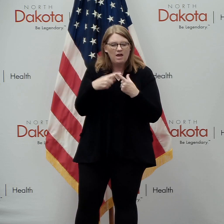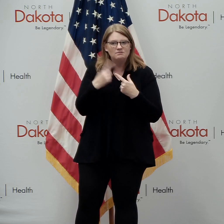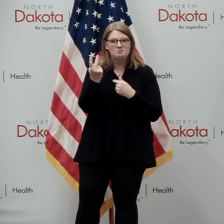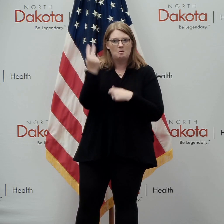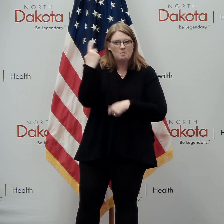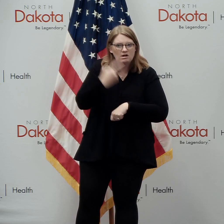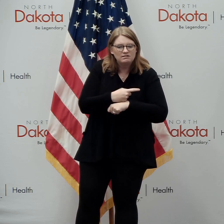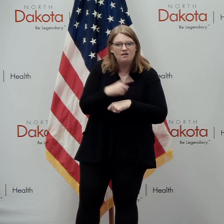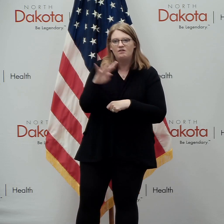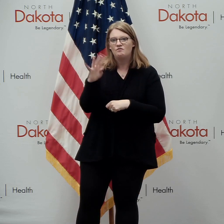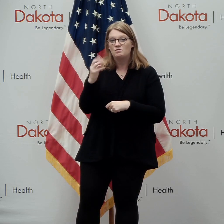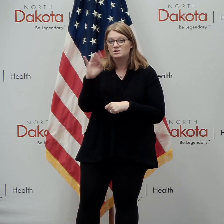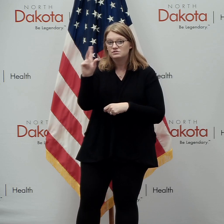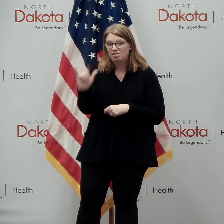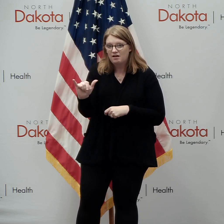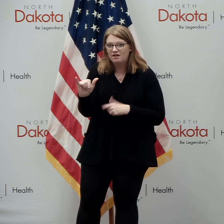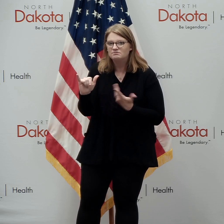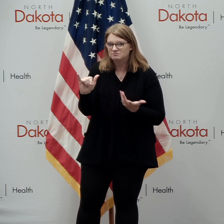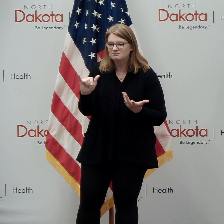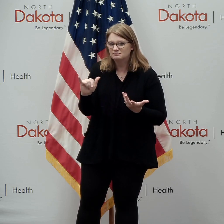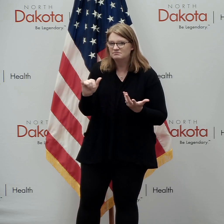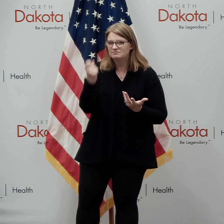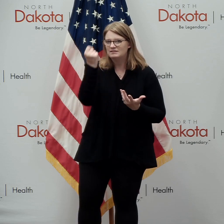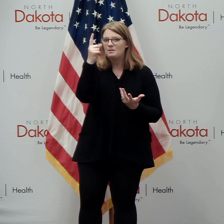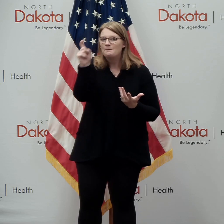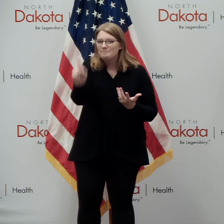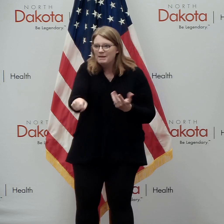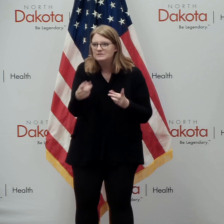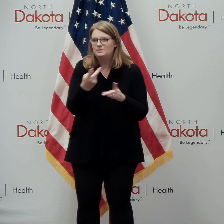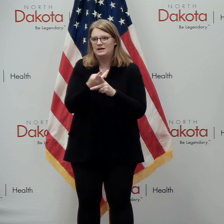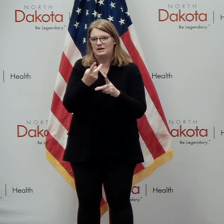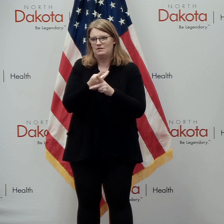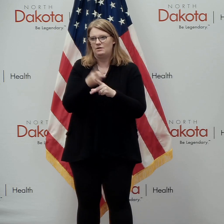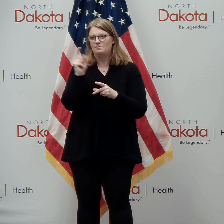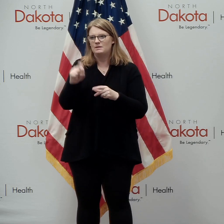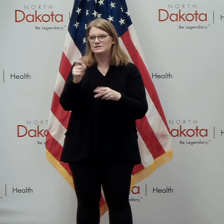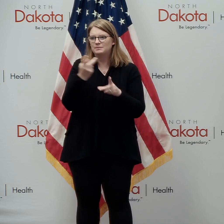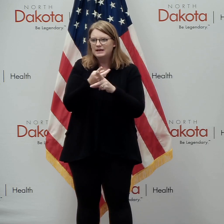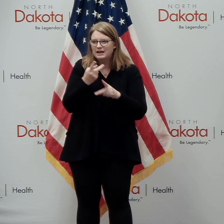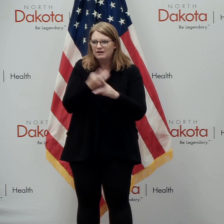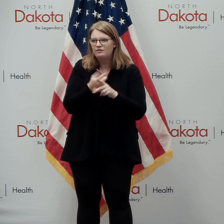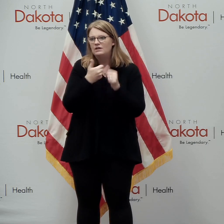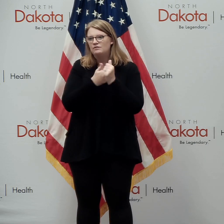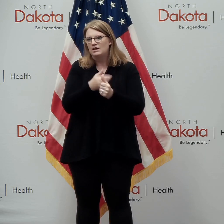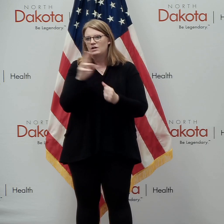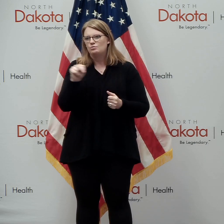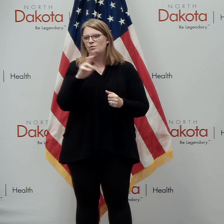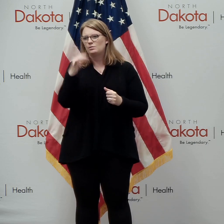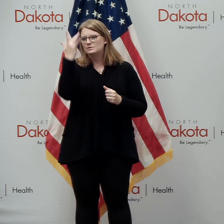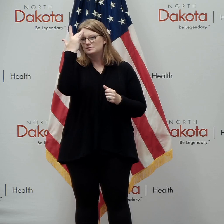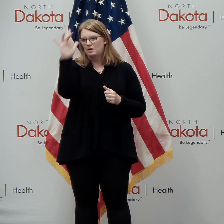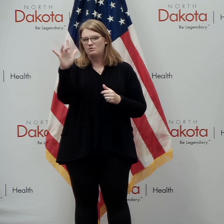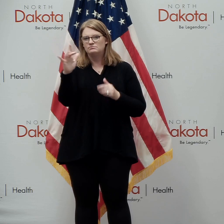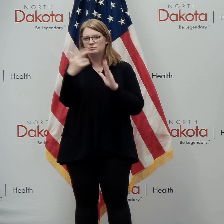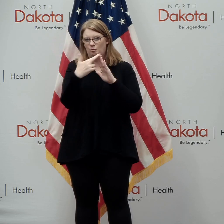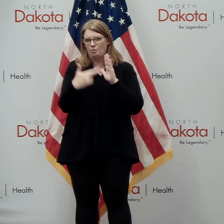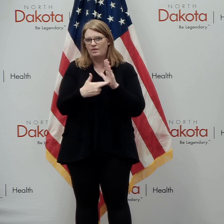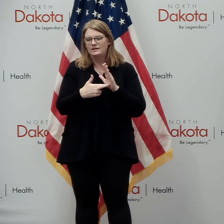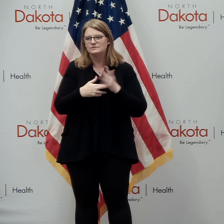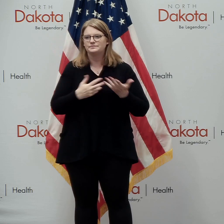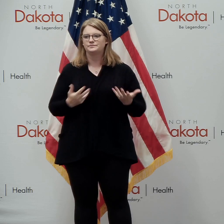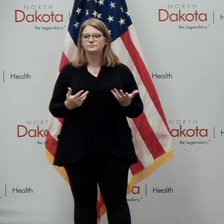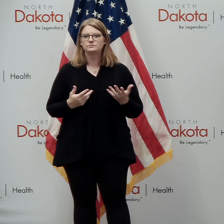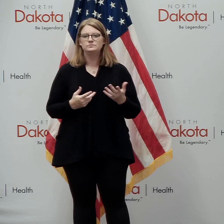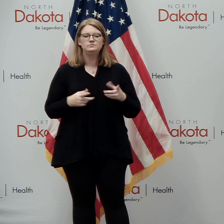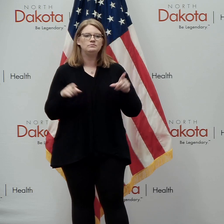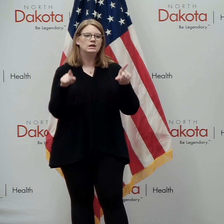we want to make sure that we're being careful and practicing North Dakota SMART guidelines. And one other thing that we did also want to